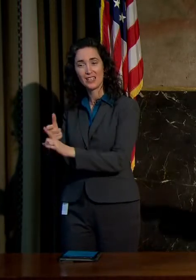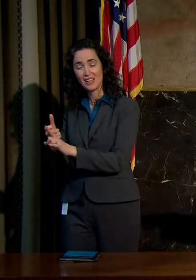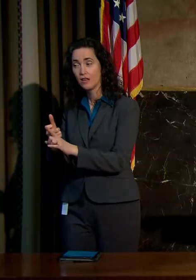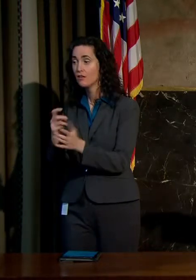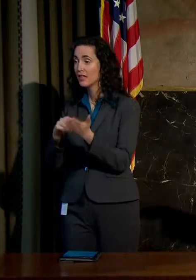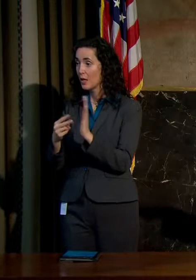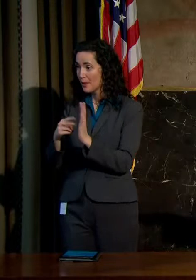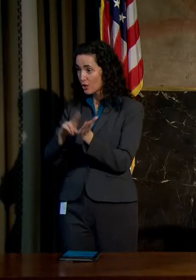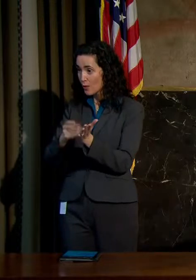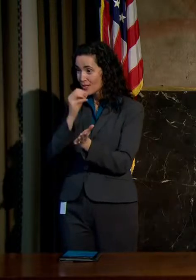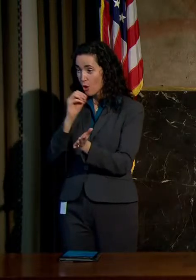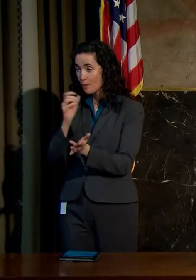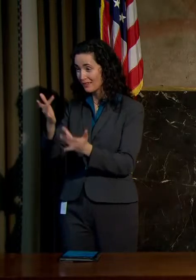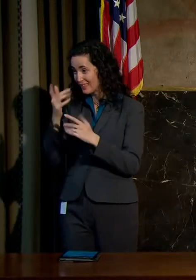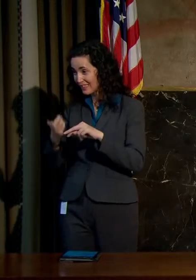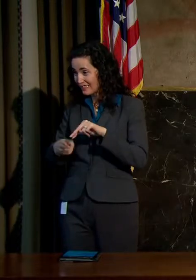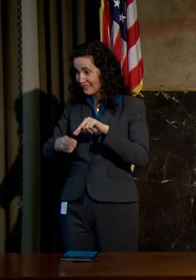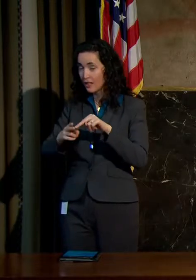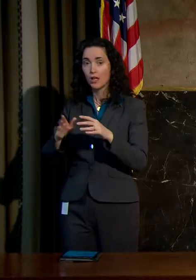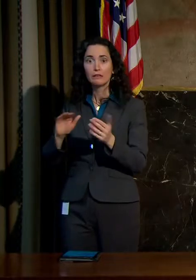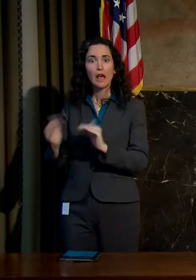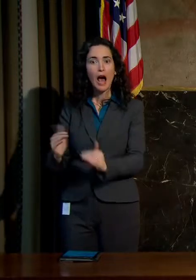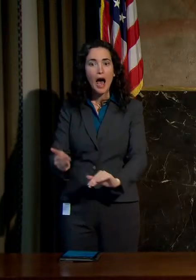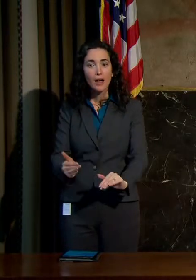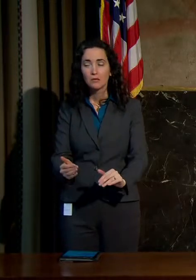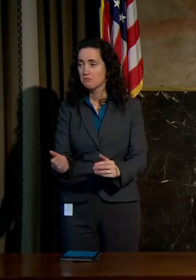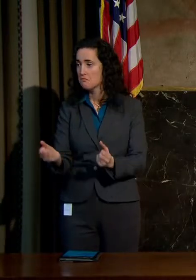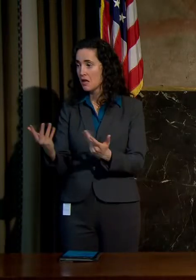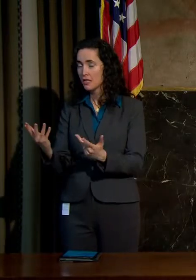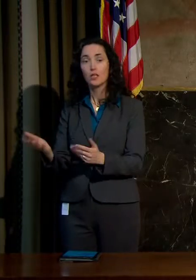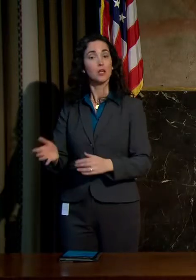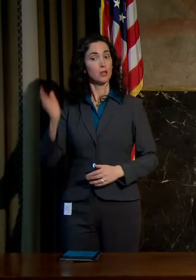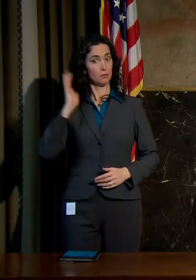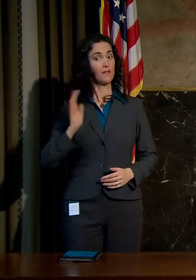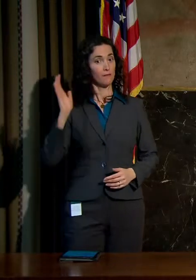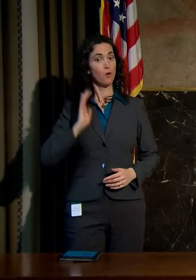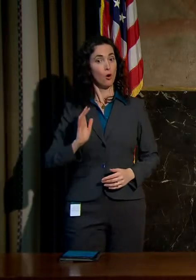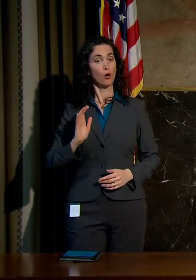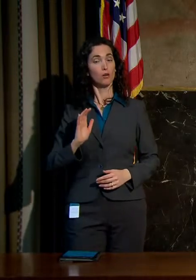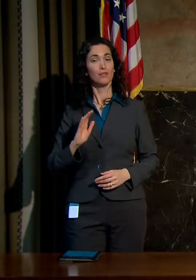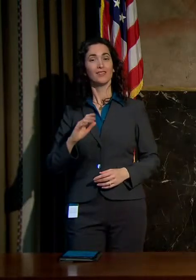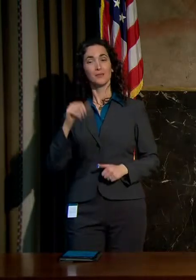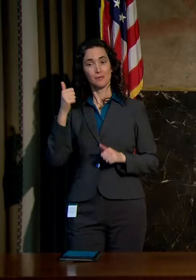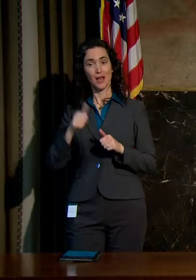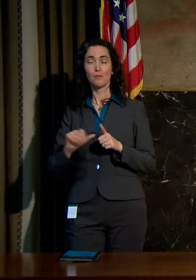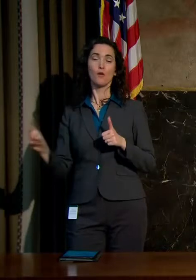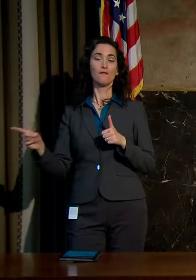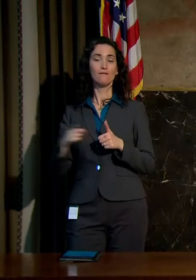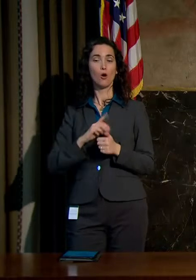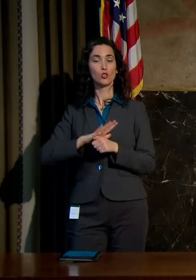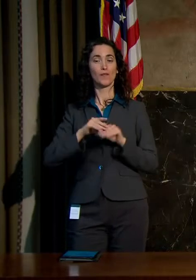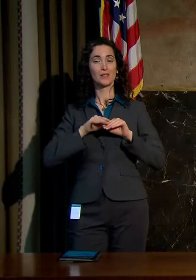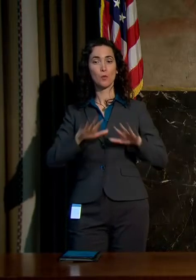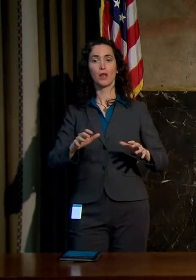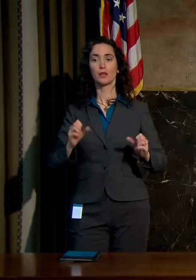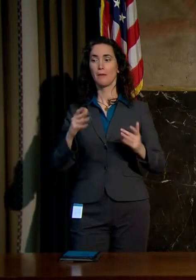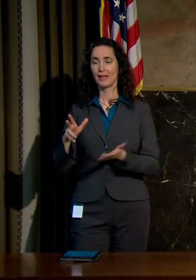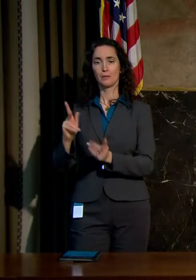deaths rise like we've seen in previous surges, especially like at the outset of the